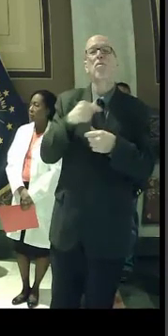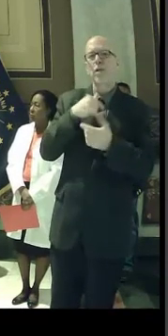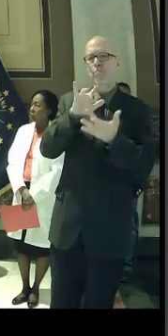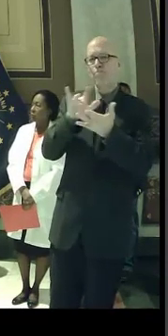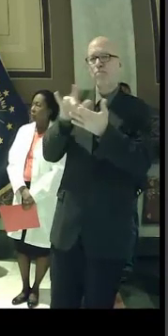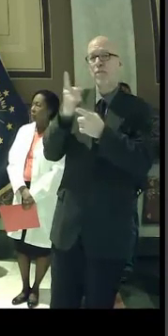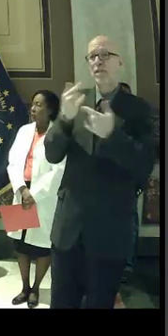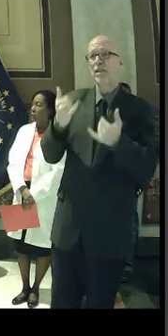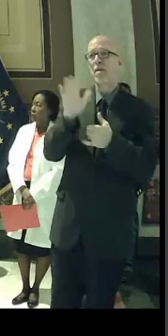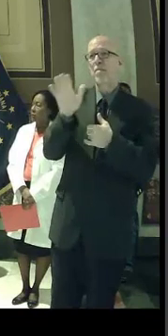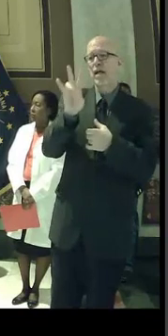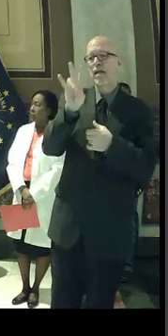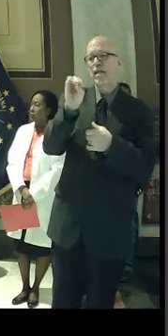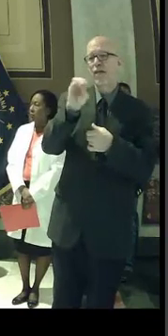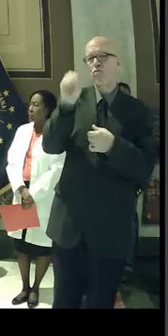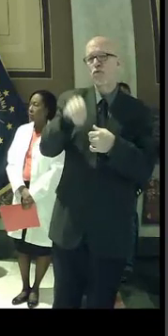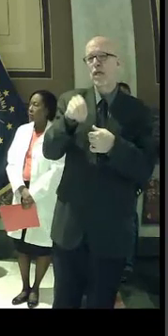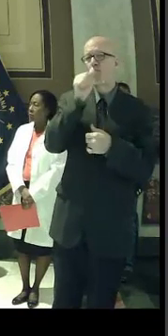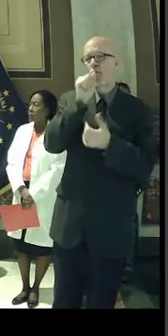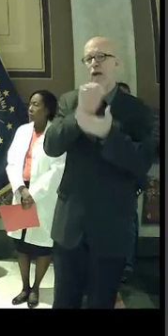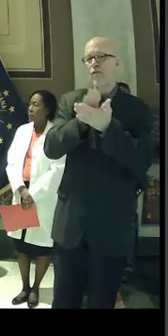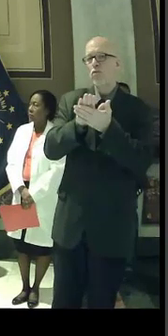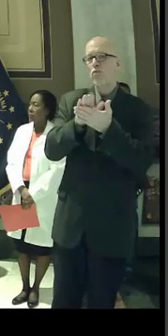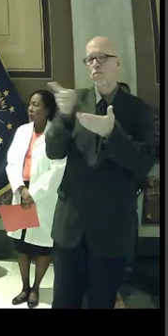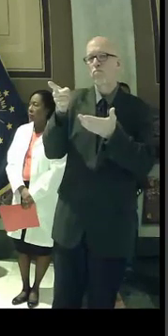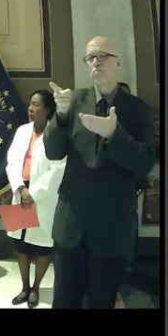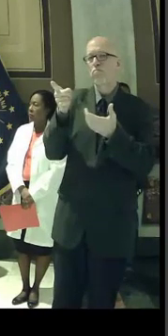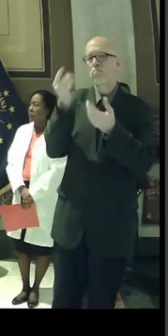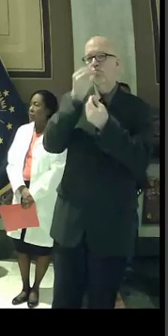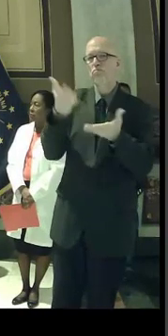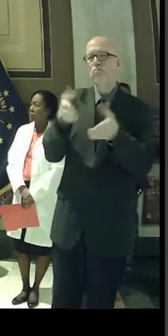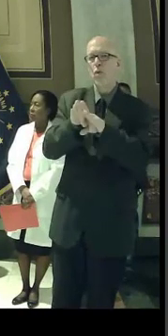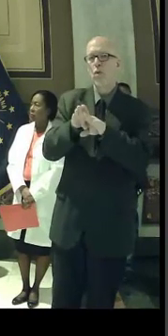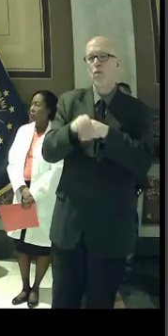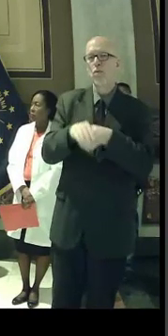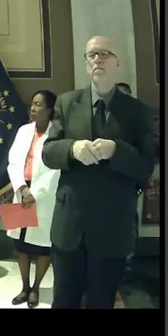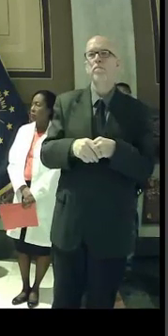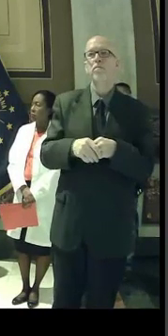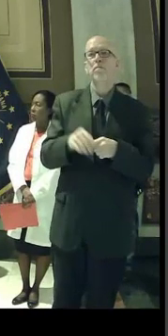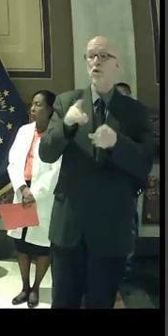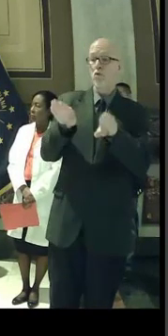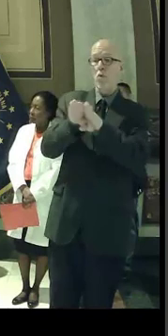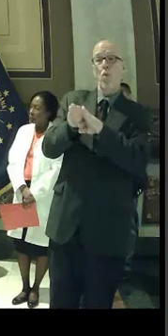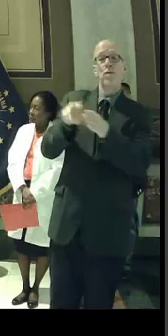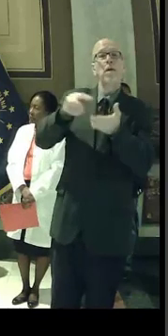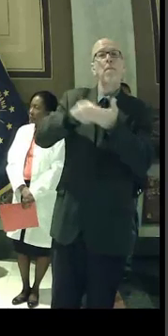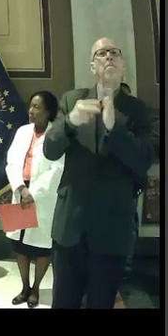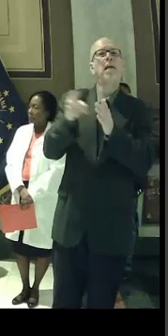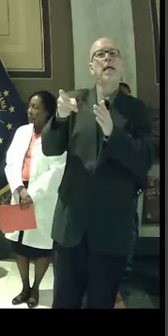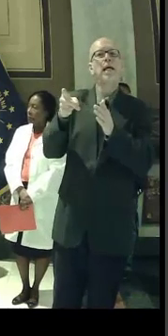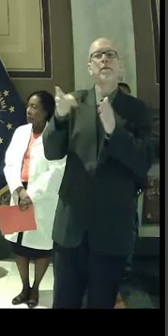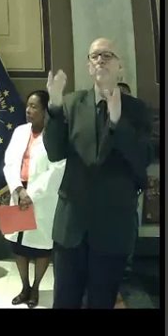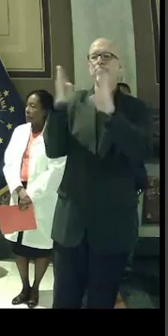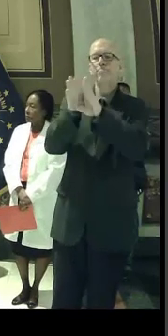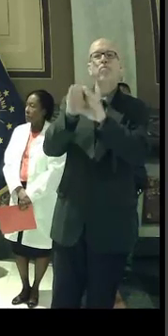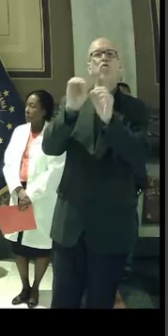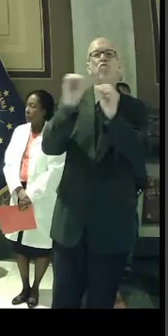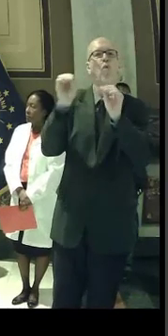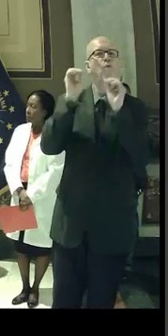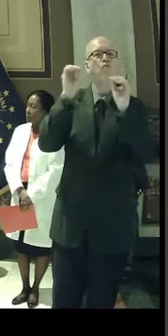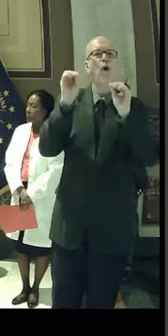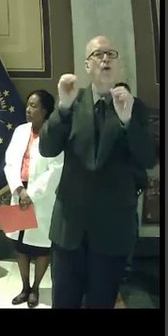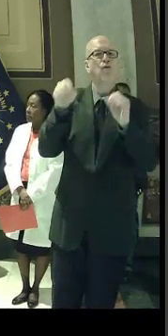Right now we have about 70% that we know of that have also closed. And when I say closed, that means close their doors, no